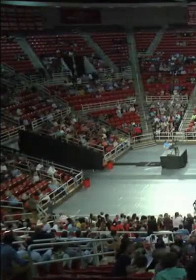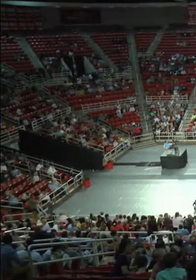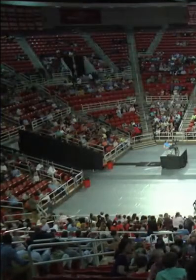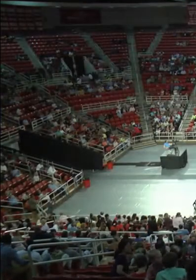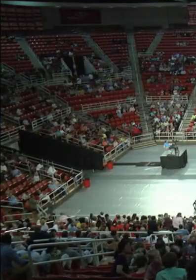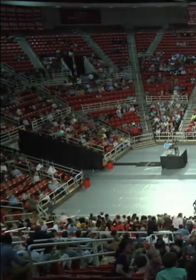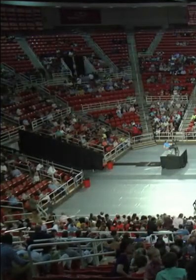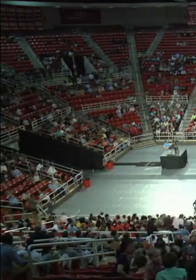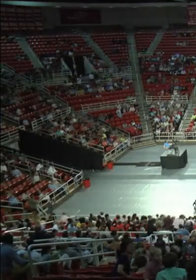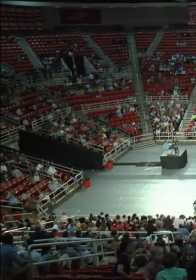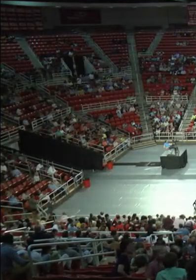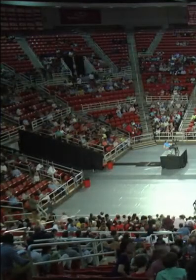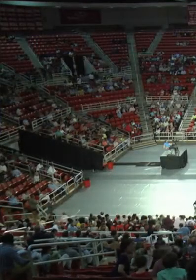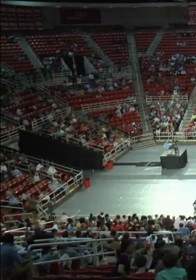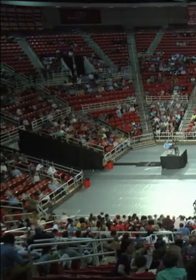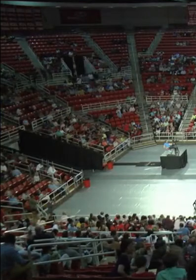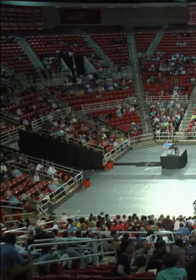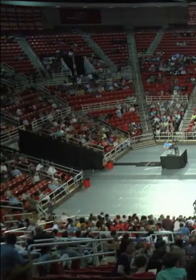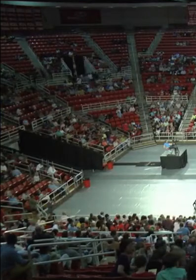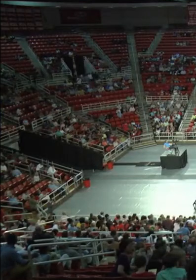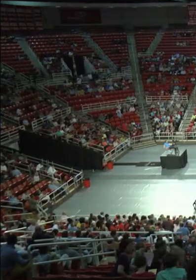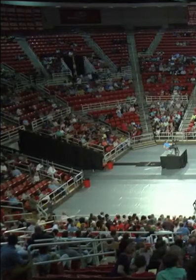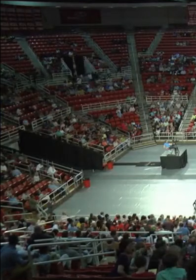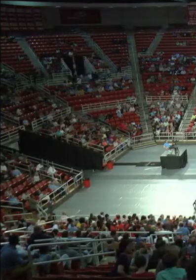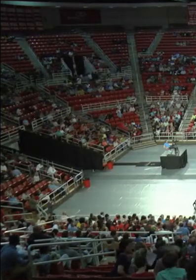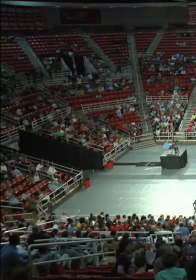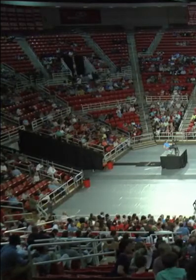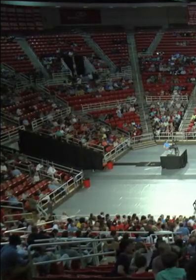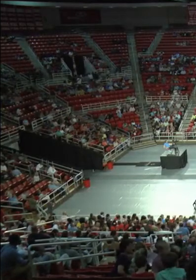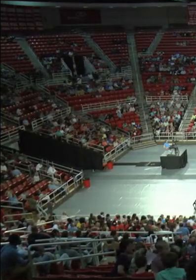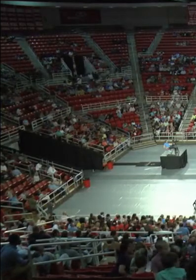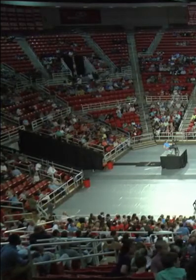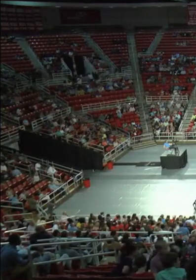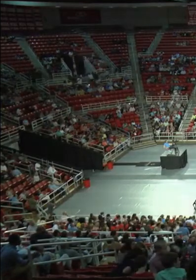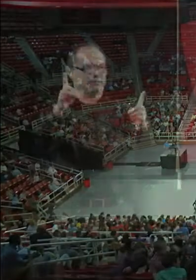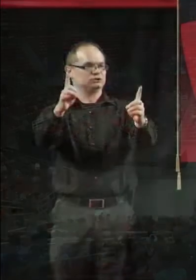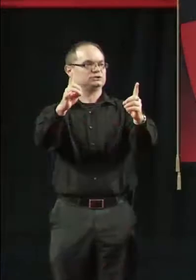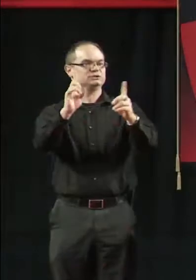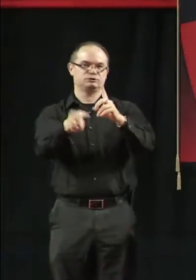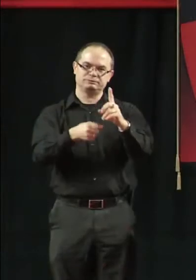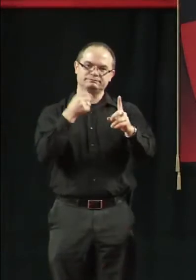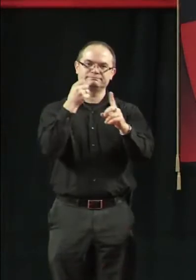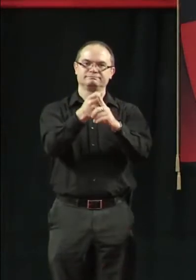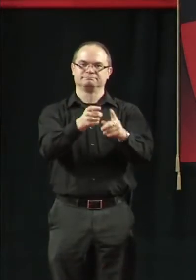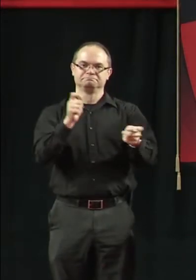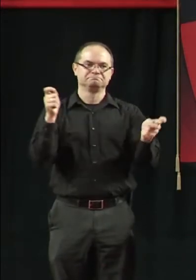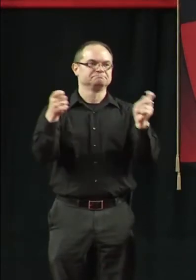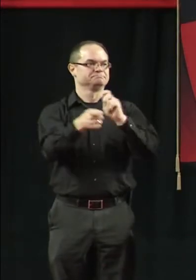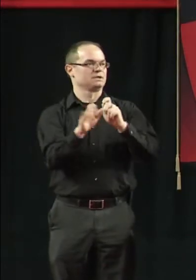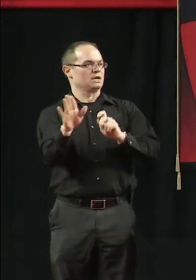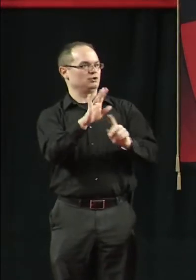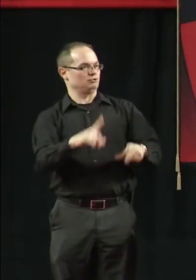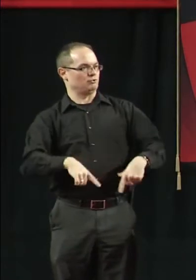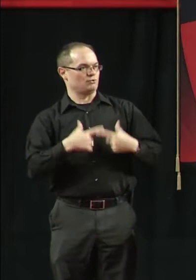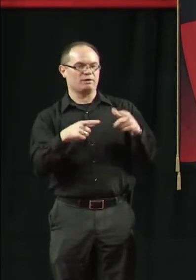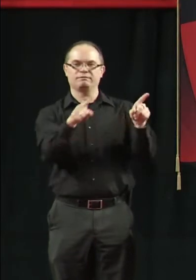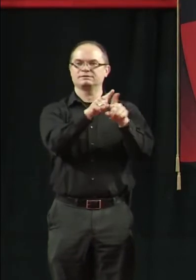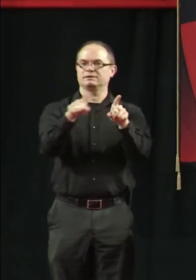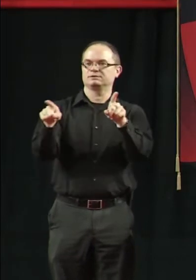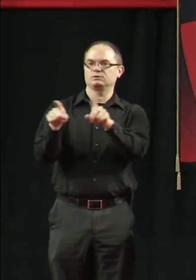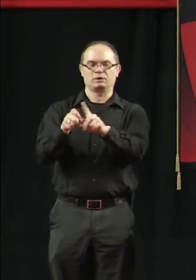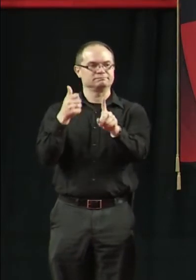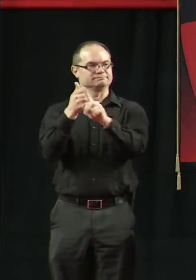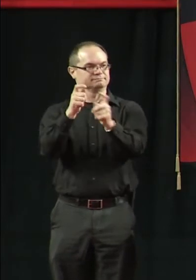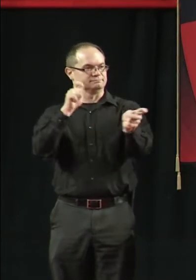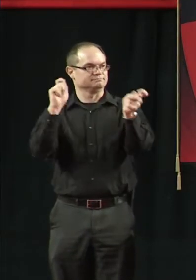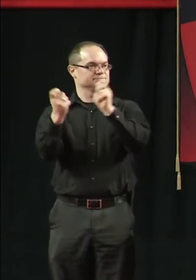Graduates, use and share your education to make a difference in your lives and in the